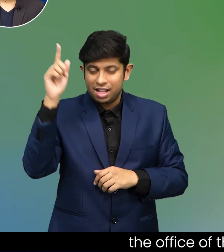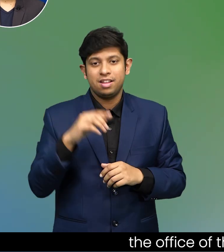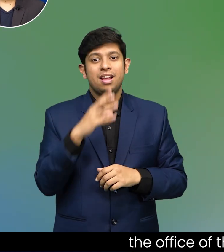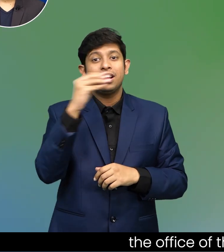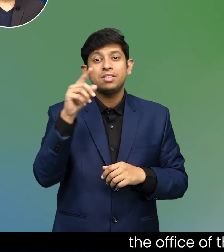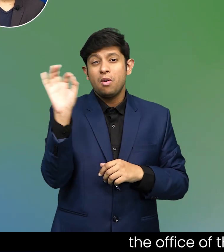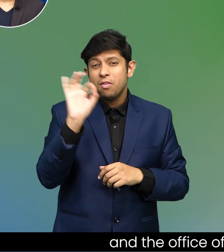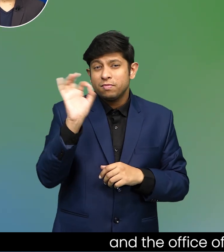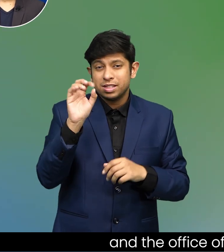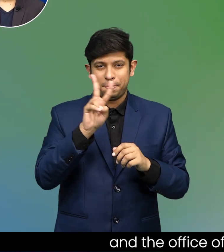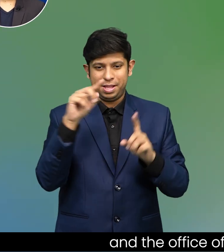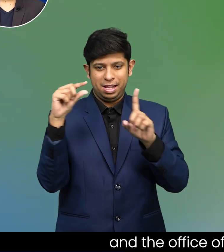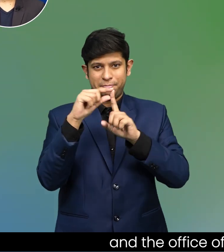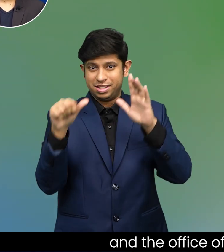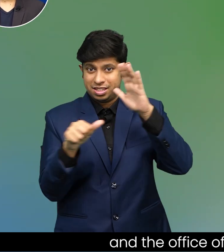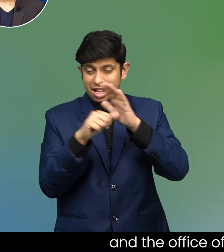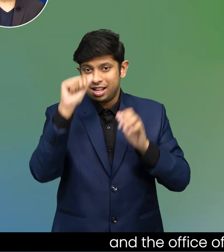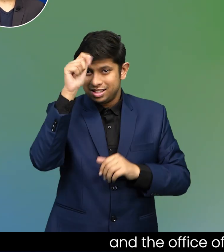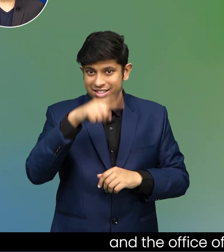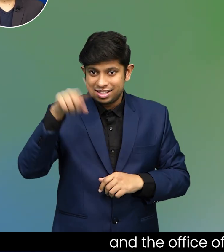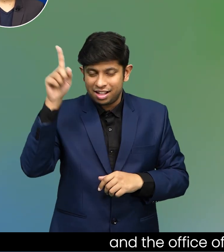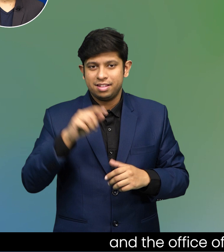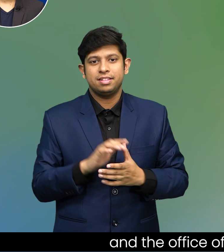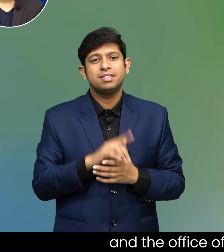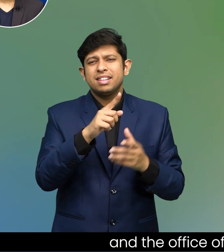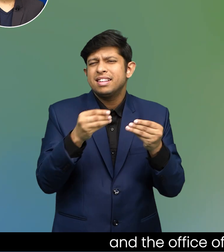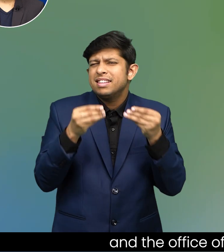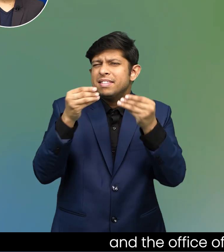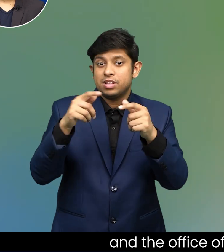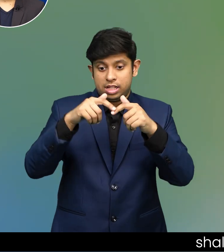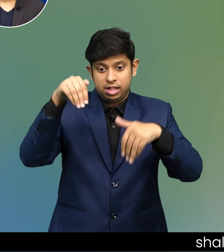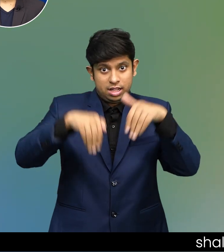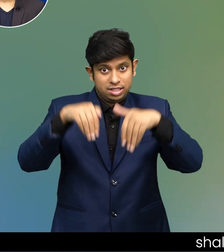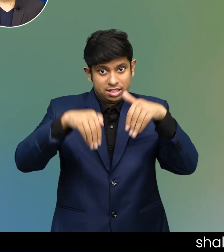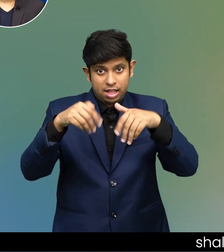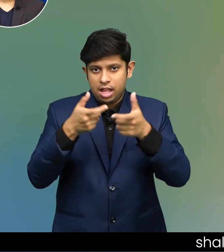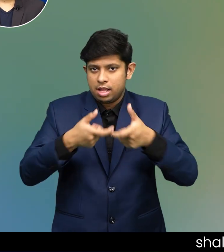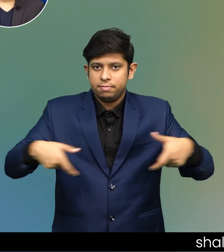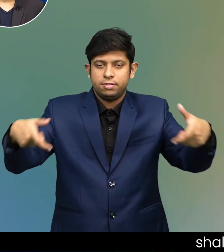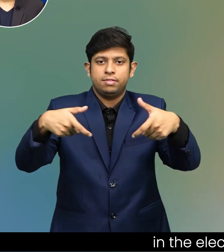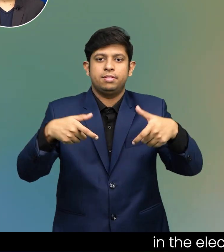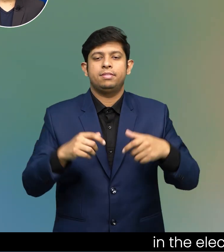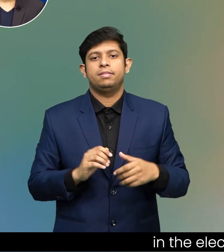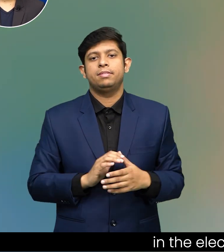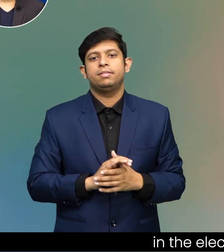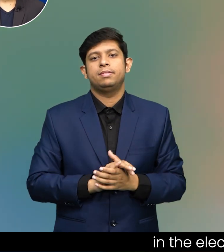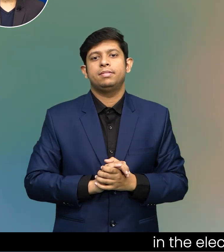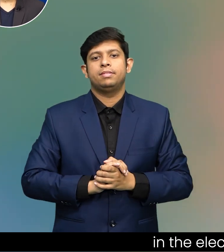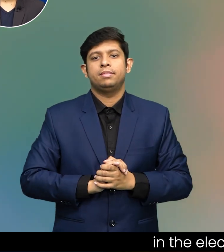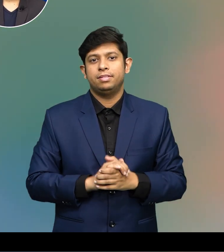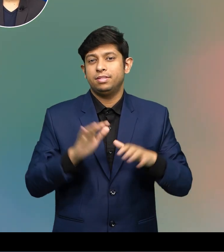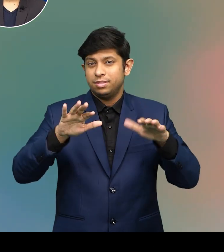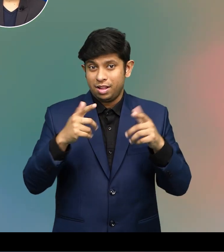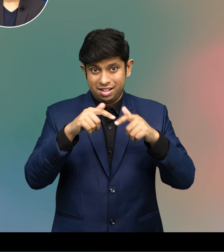of India and the office of Vice President of India shall be vested in the Election